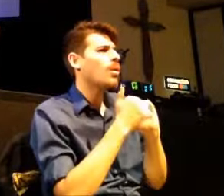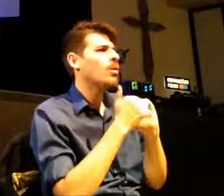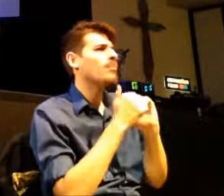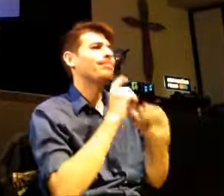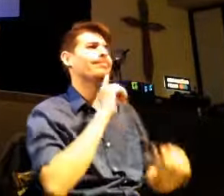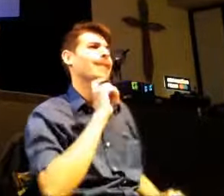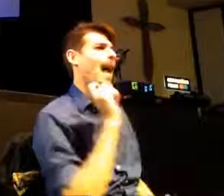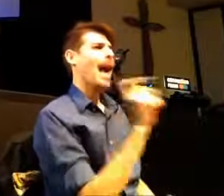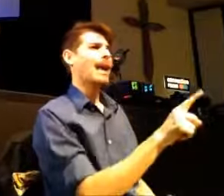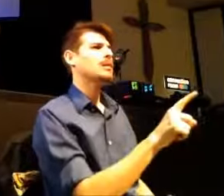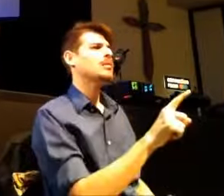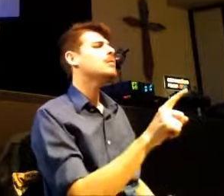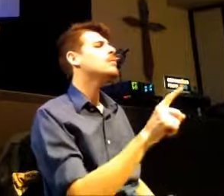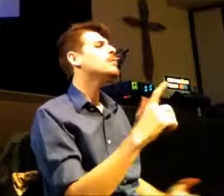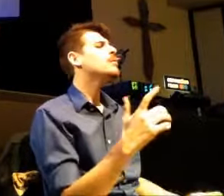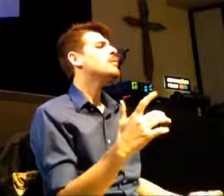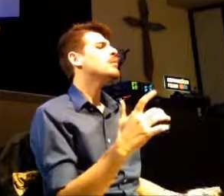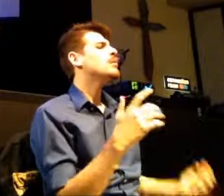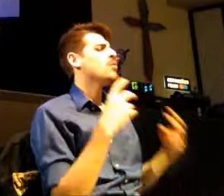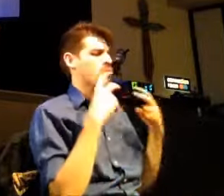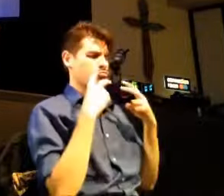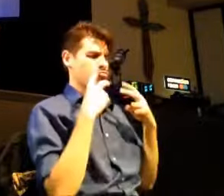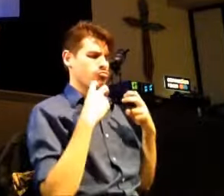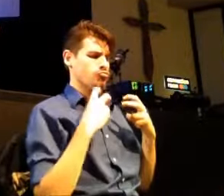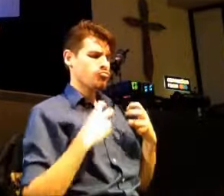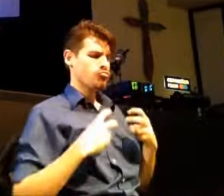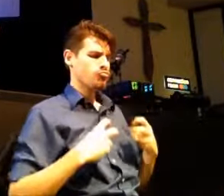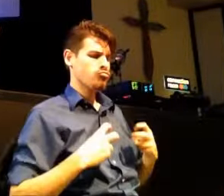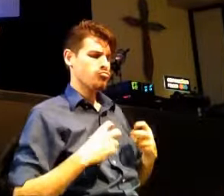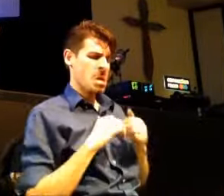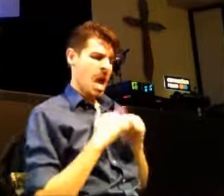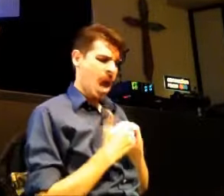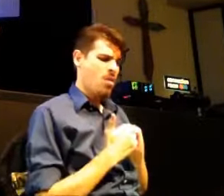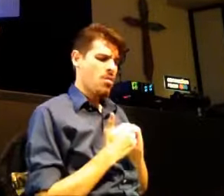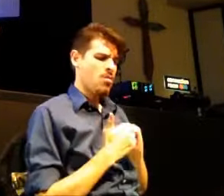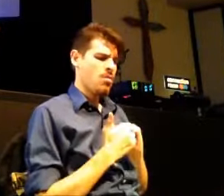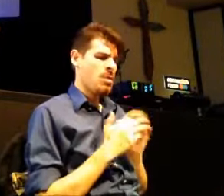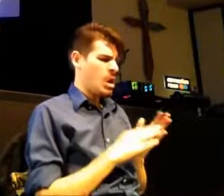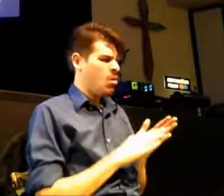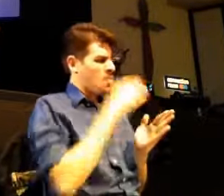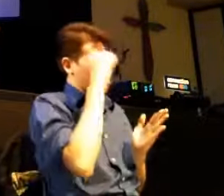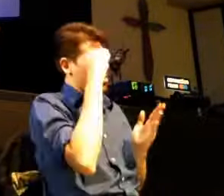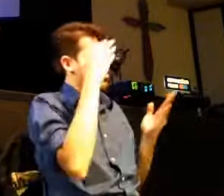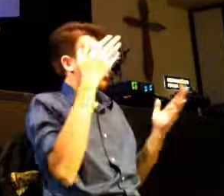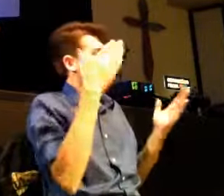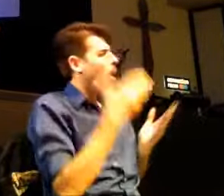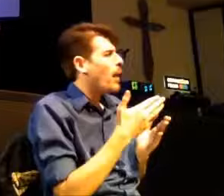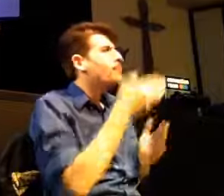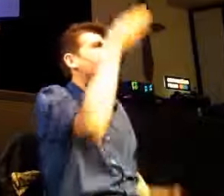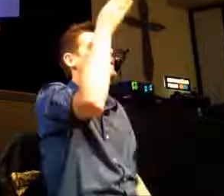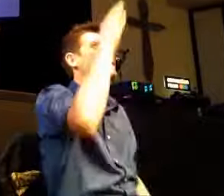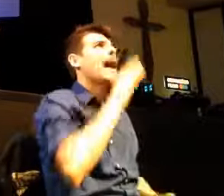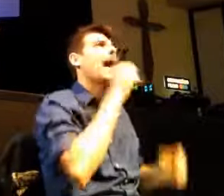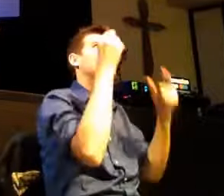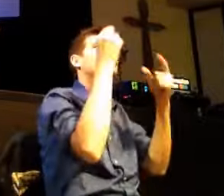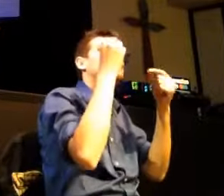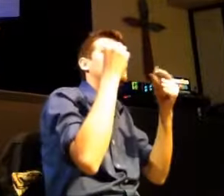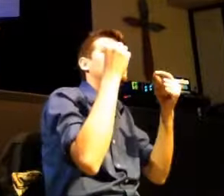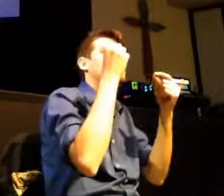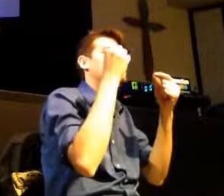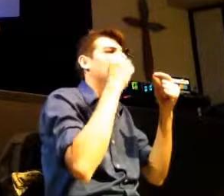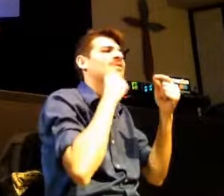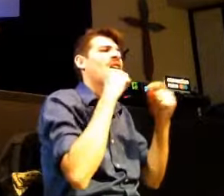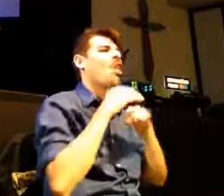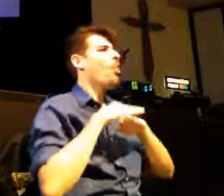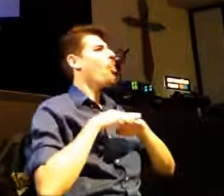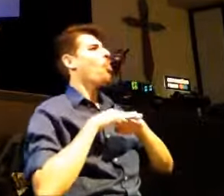reveal about me? What does this say? What is God doing? And let me say this too, this becomes really